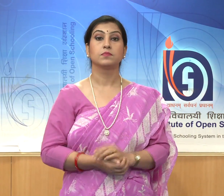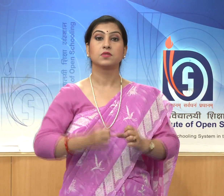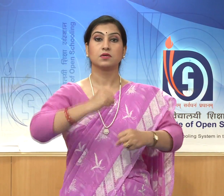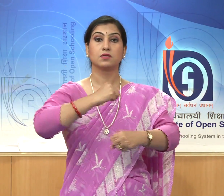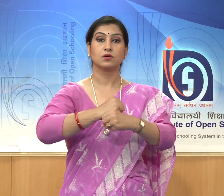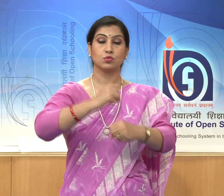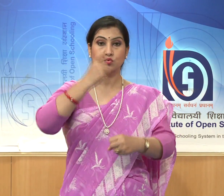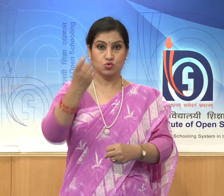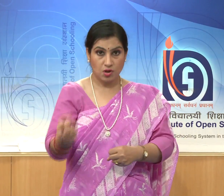Gujarat